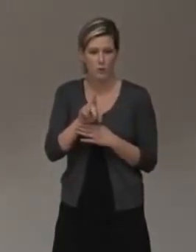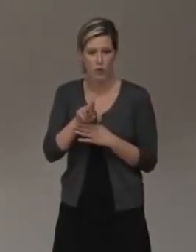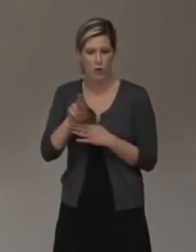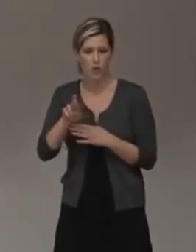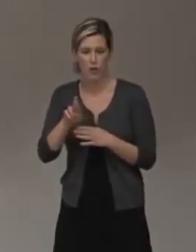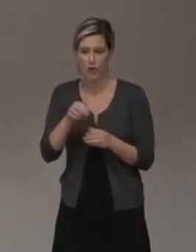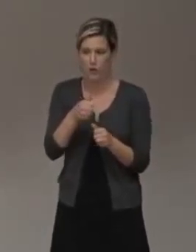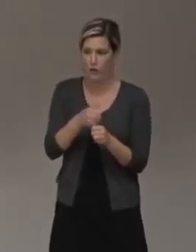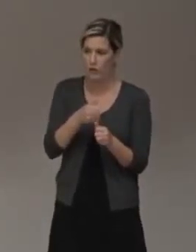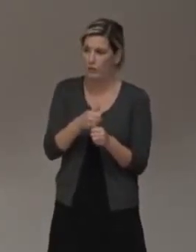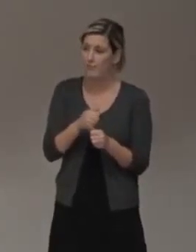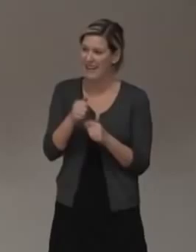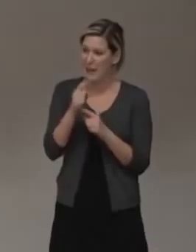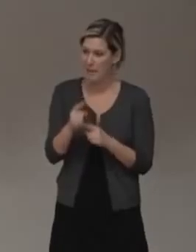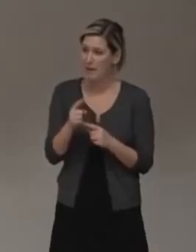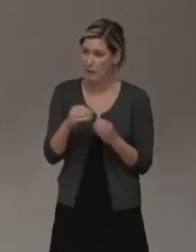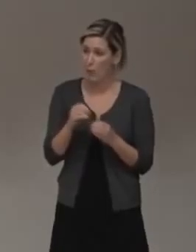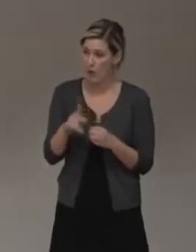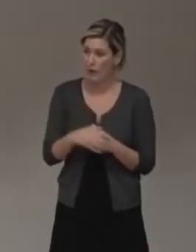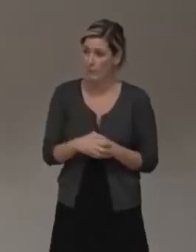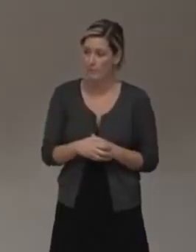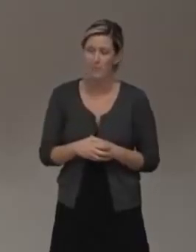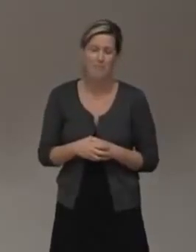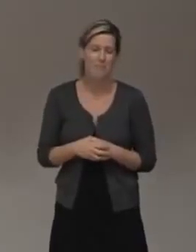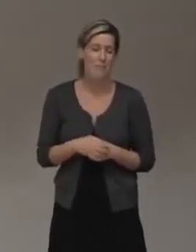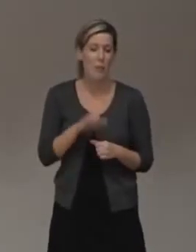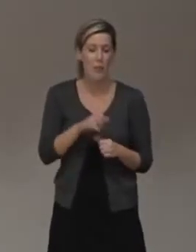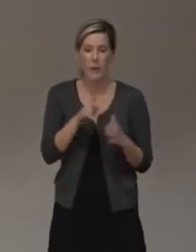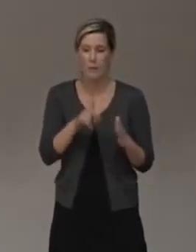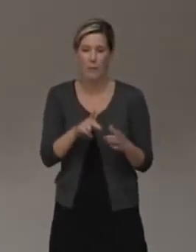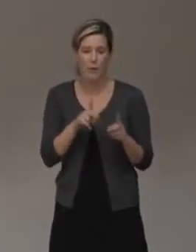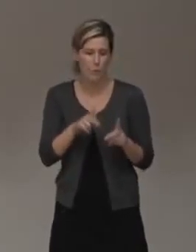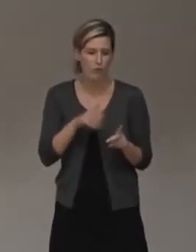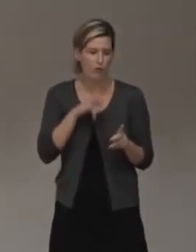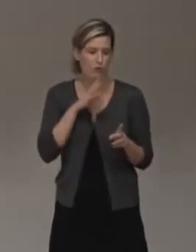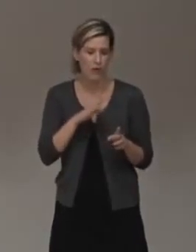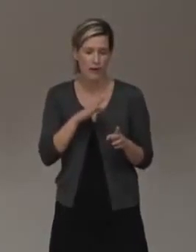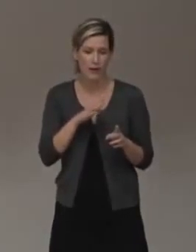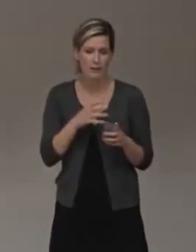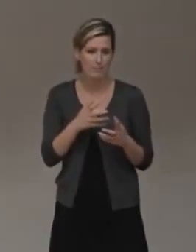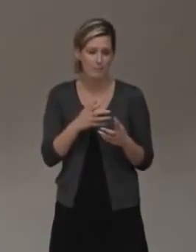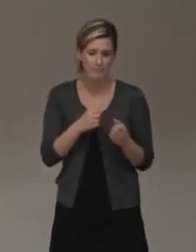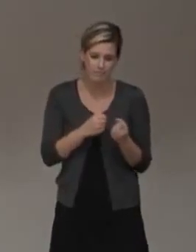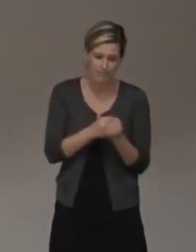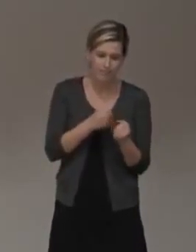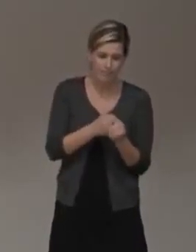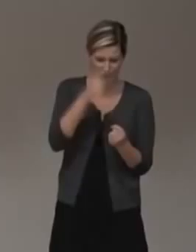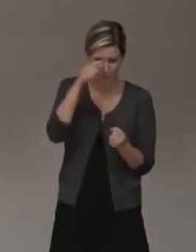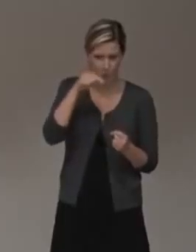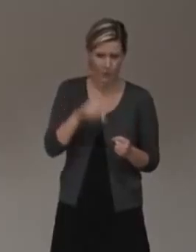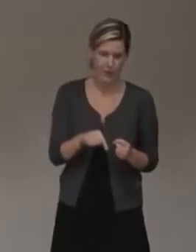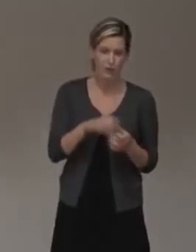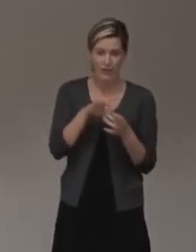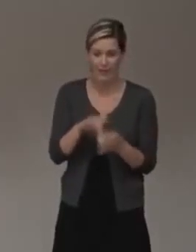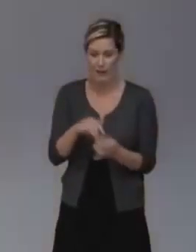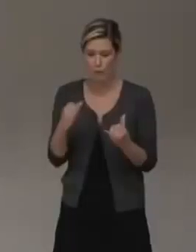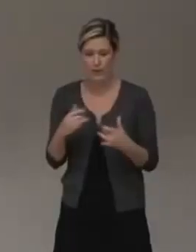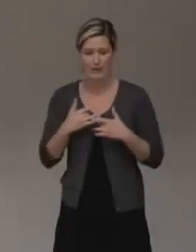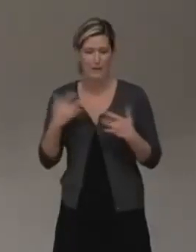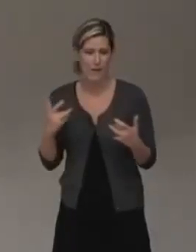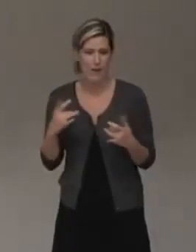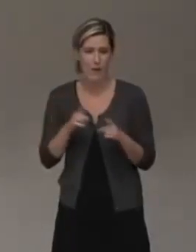the brainchild behind this, bringing this concept to fruition with respect to today's event. So we want to